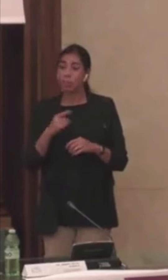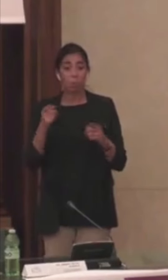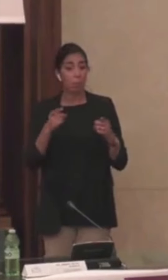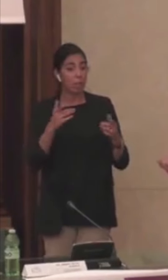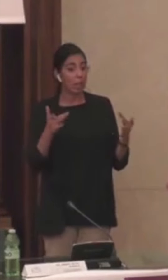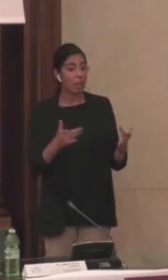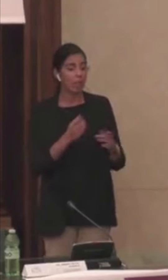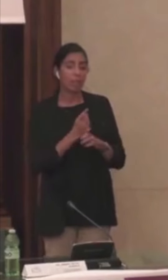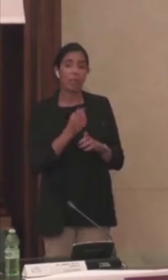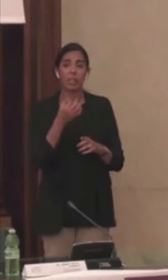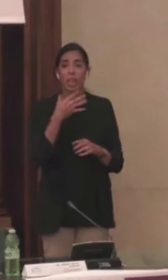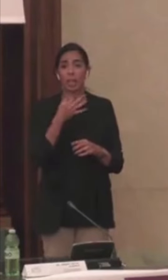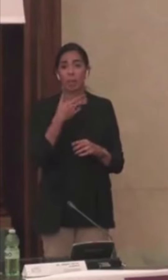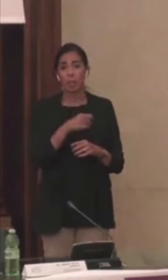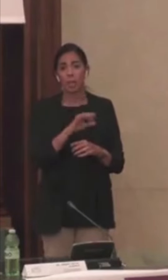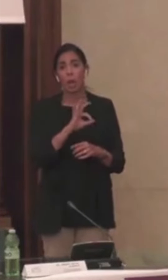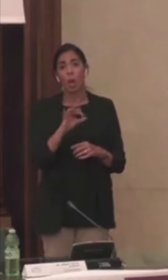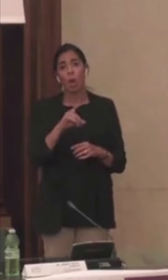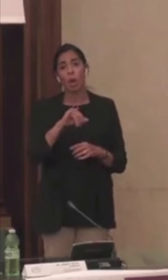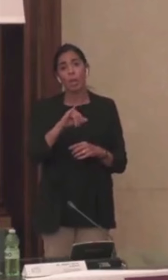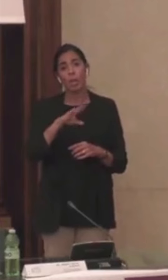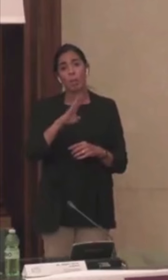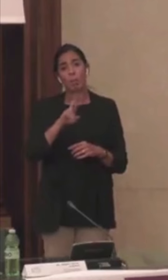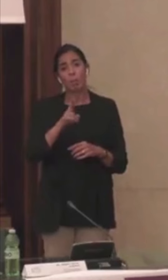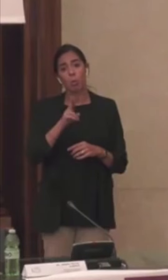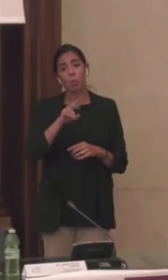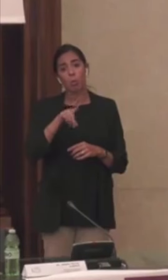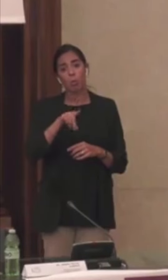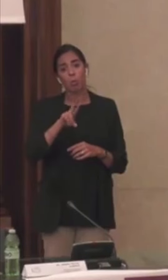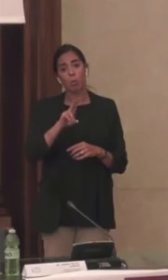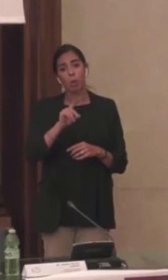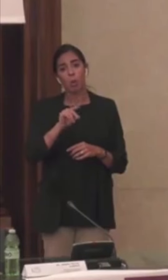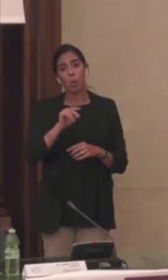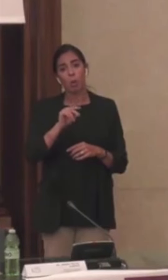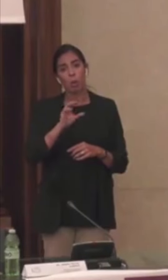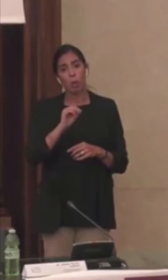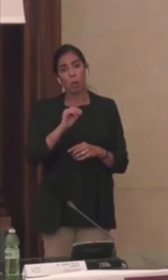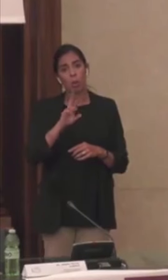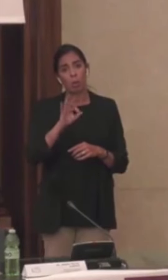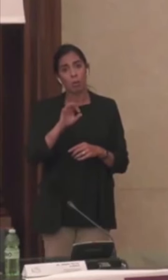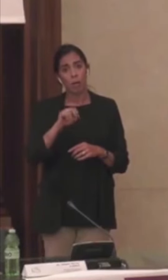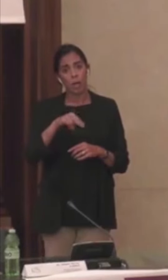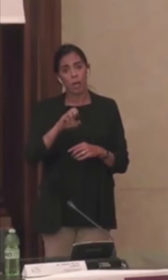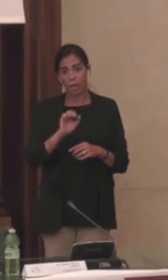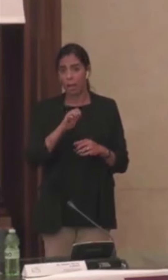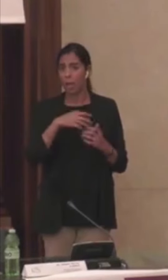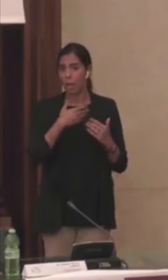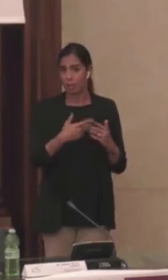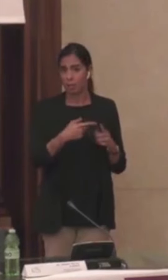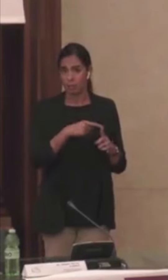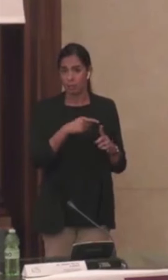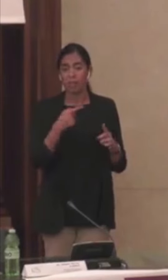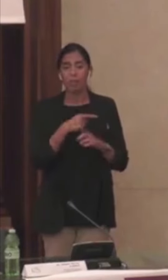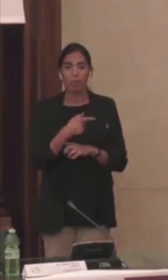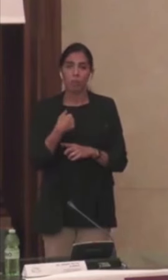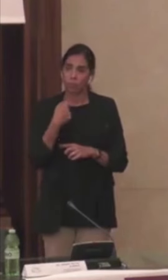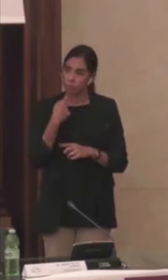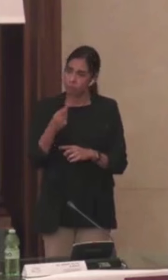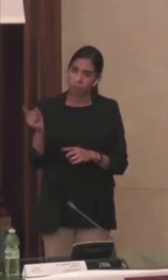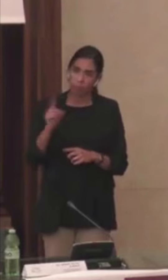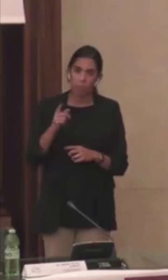ibuprofen, but that's just nonsense. I attack the virus with ivermectin,